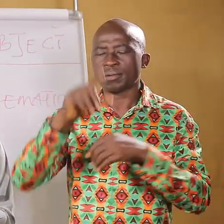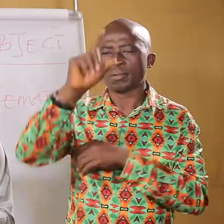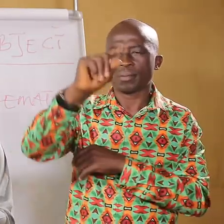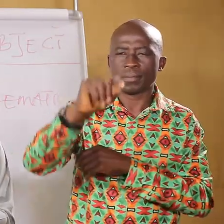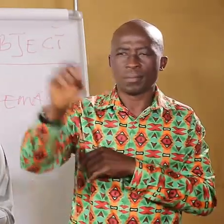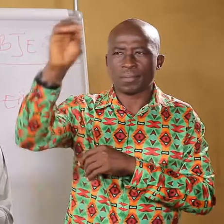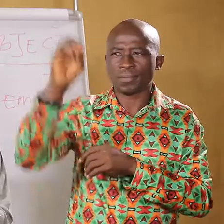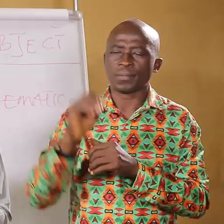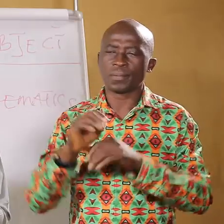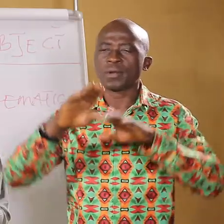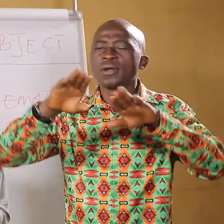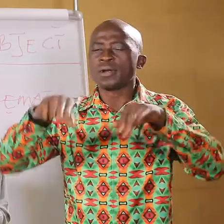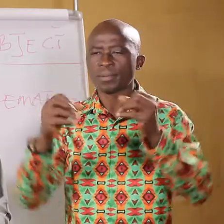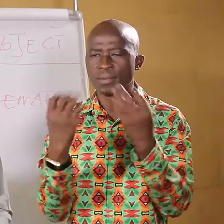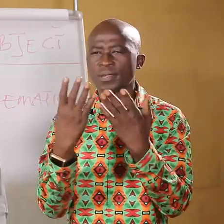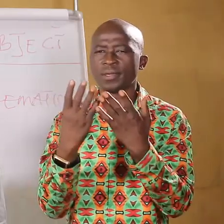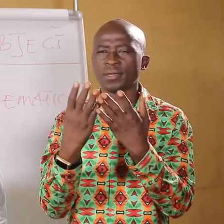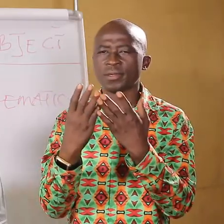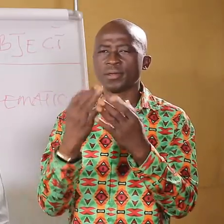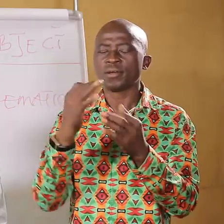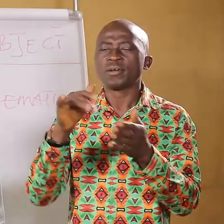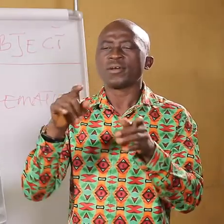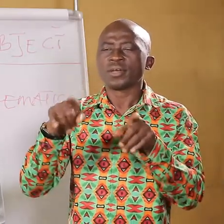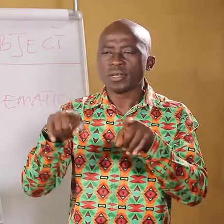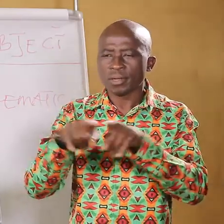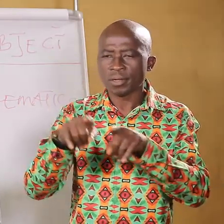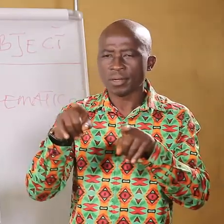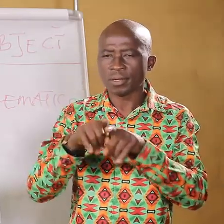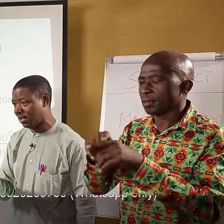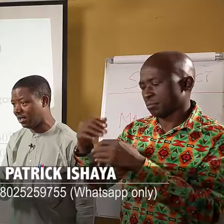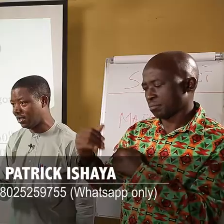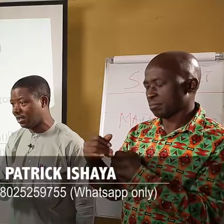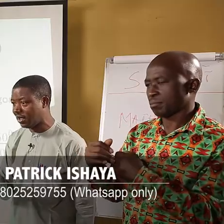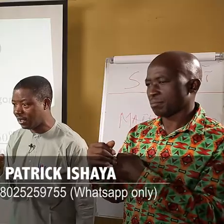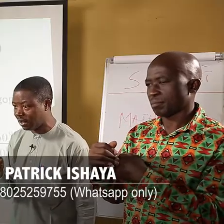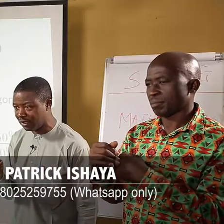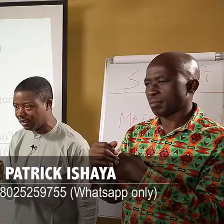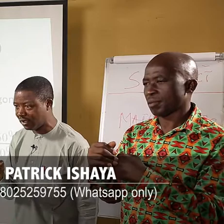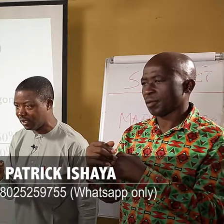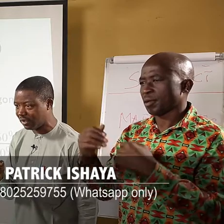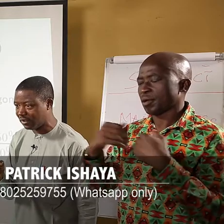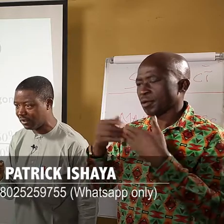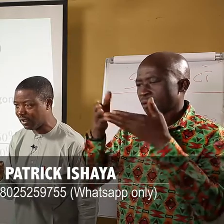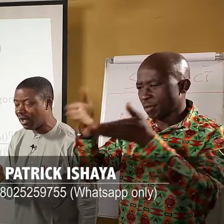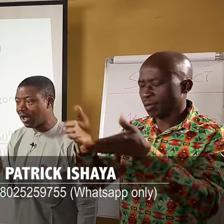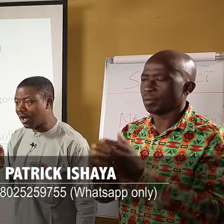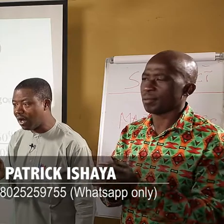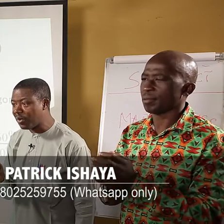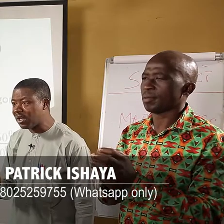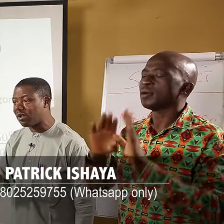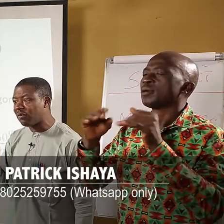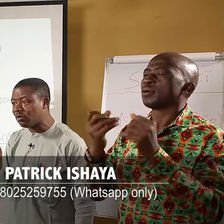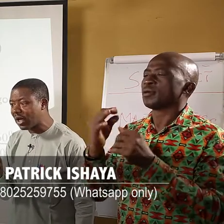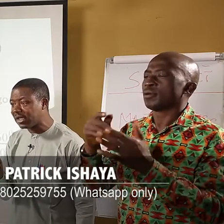20 degrees. So how many of such angles are contained in 360 degrees?